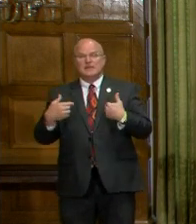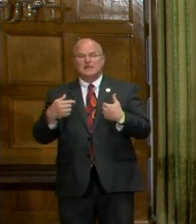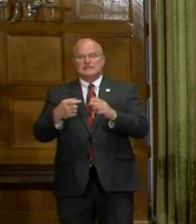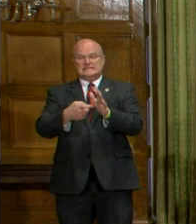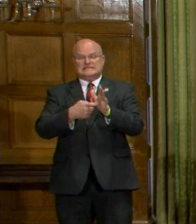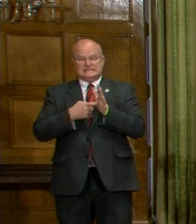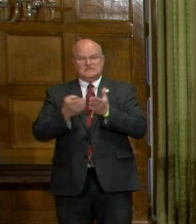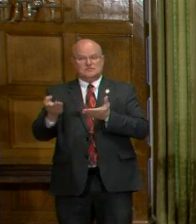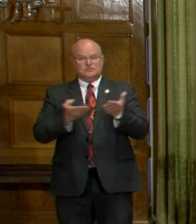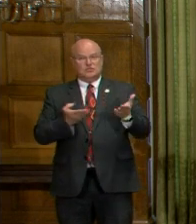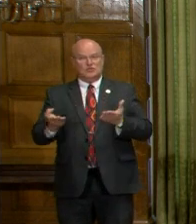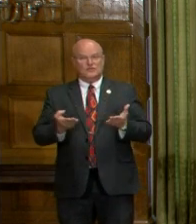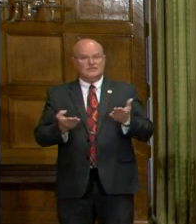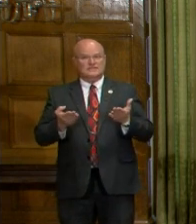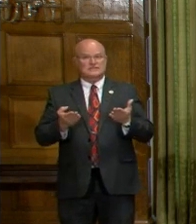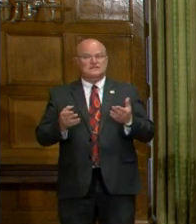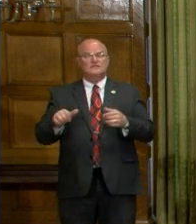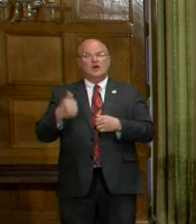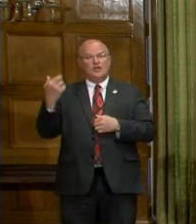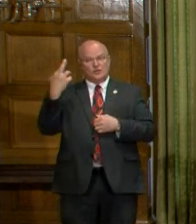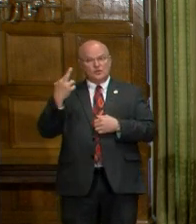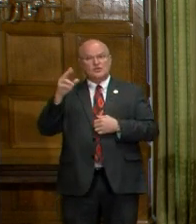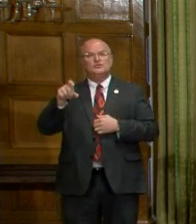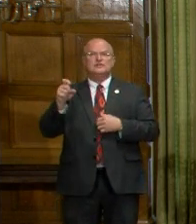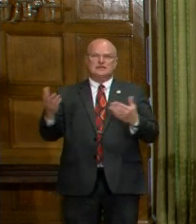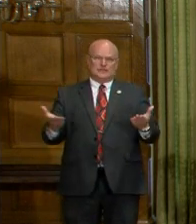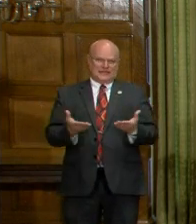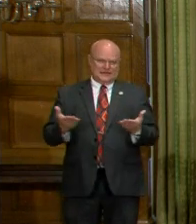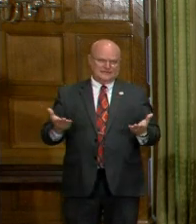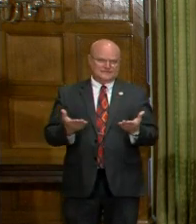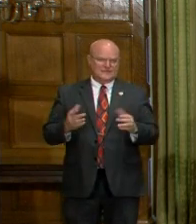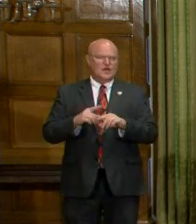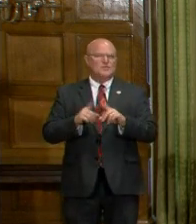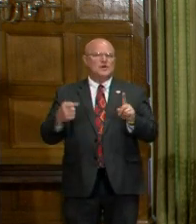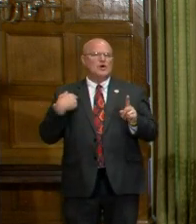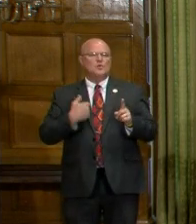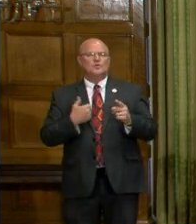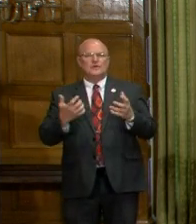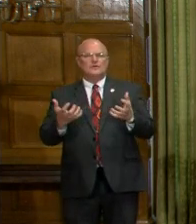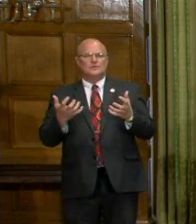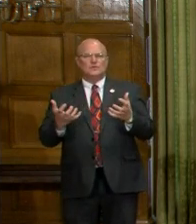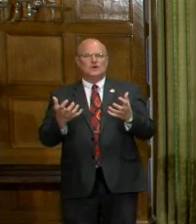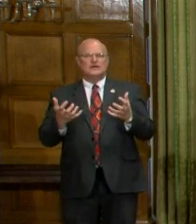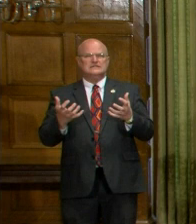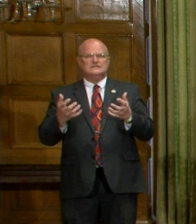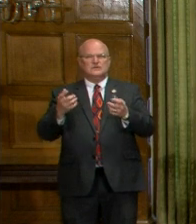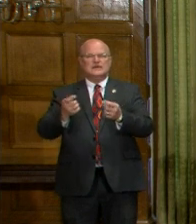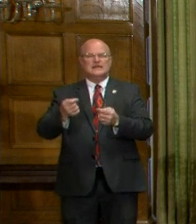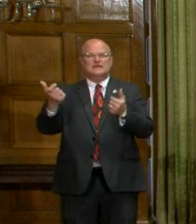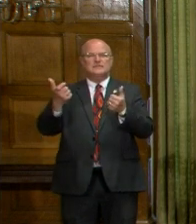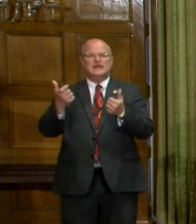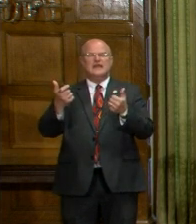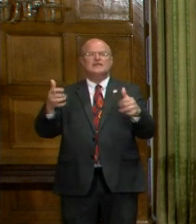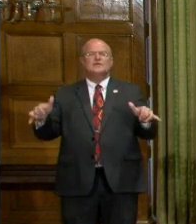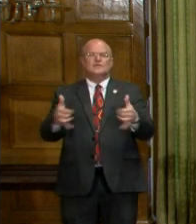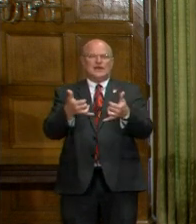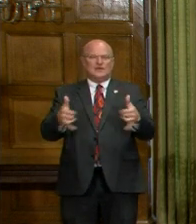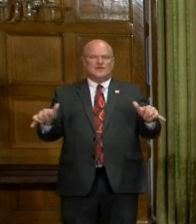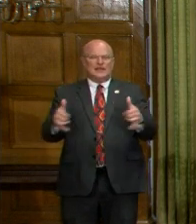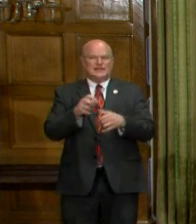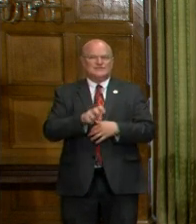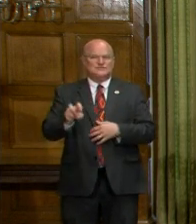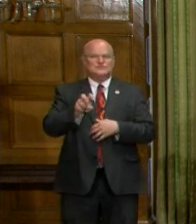essential services and a whole host of other reasons, you need to be here. But we want to eliminate the